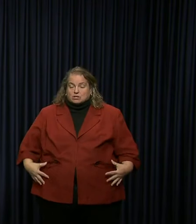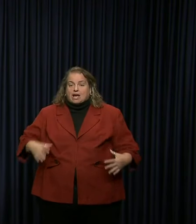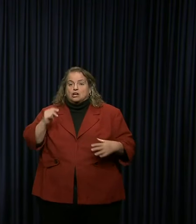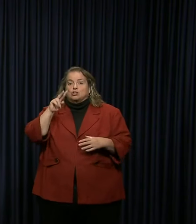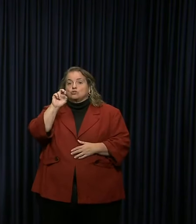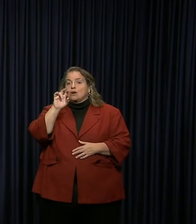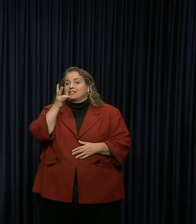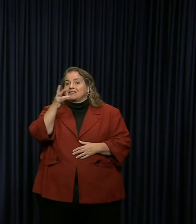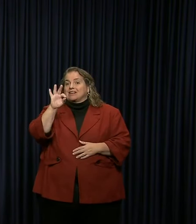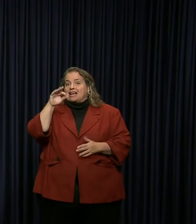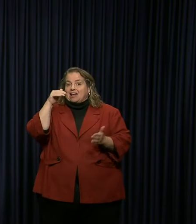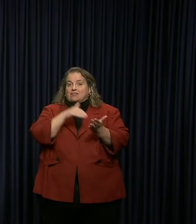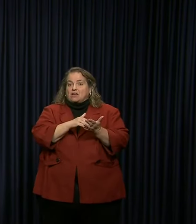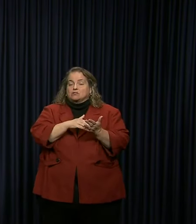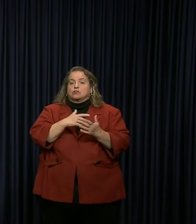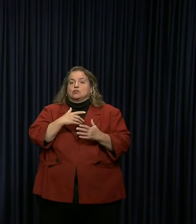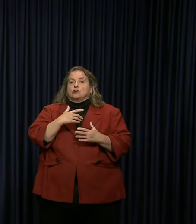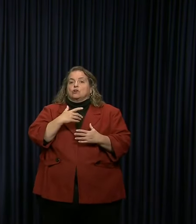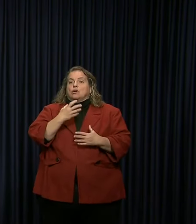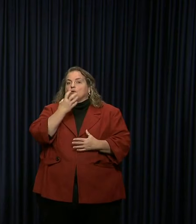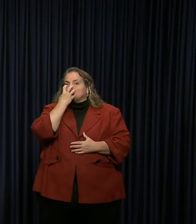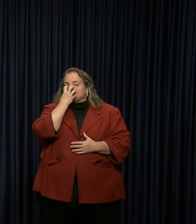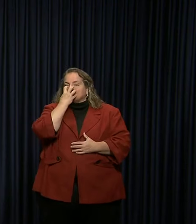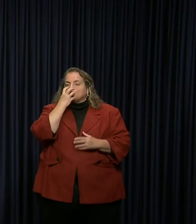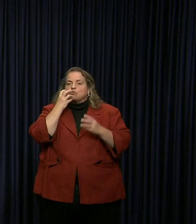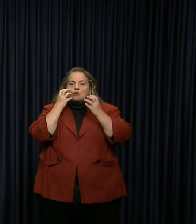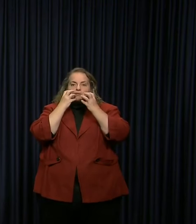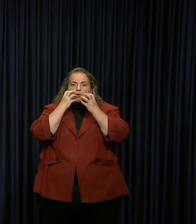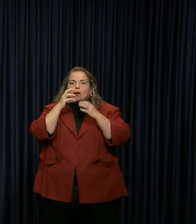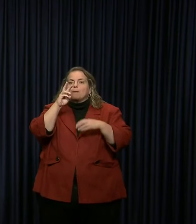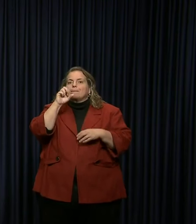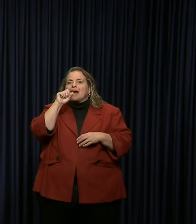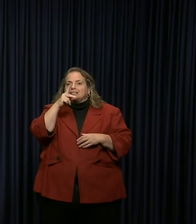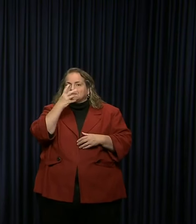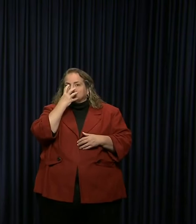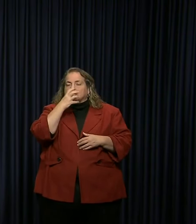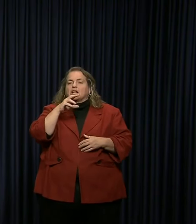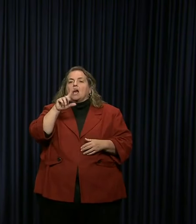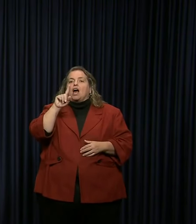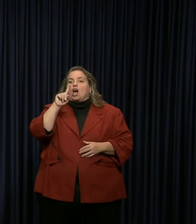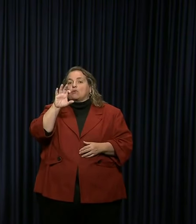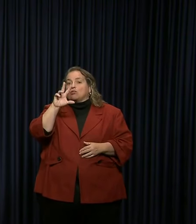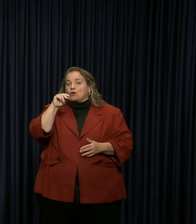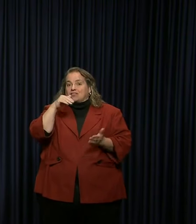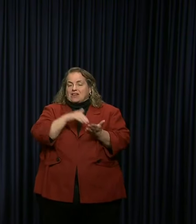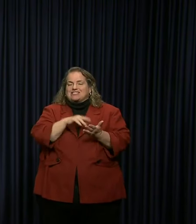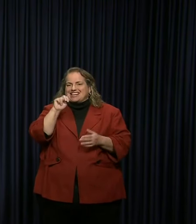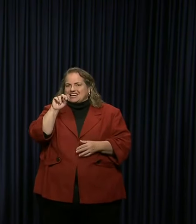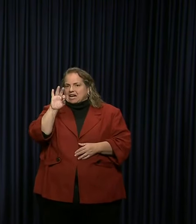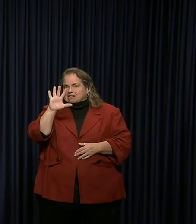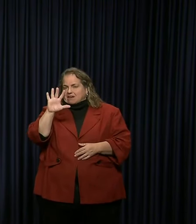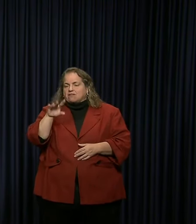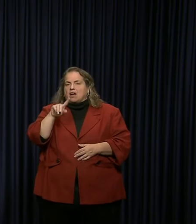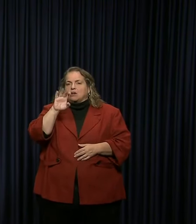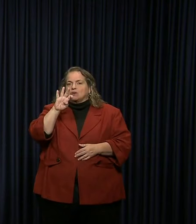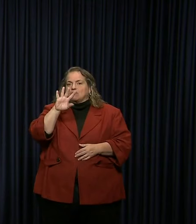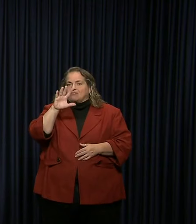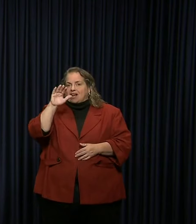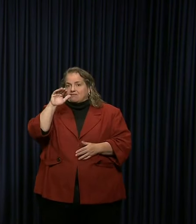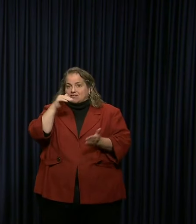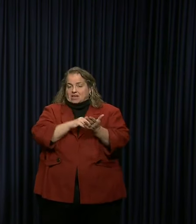and 279,000 respirator masks, of which 130,000 are the N95, 145,000 are